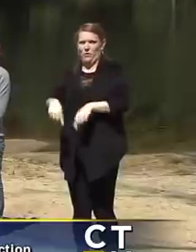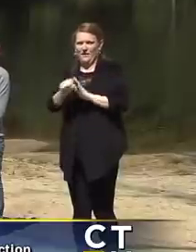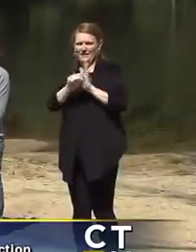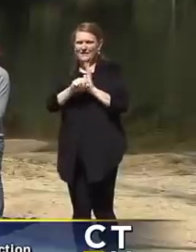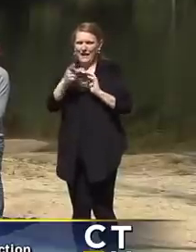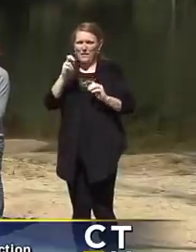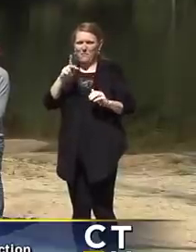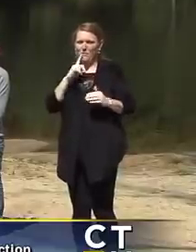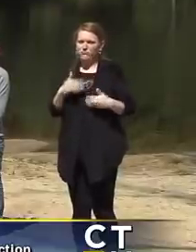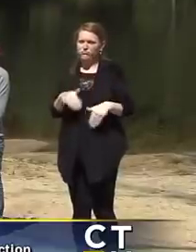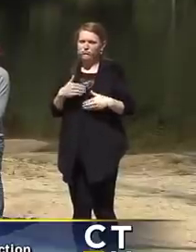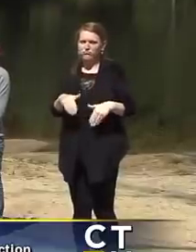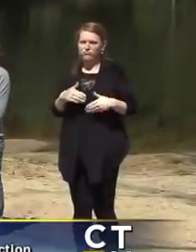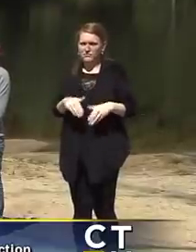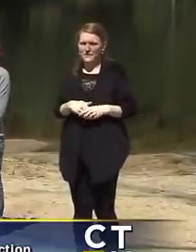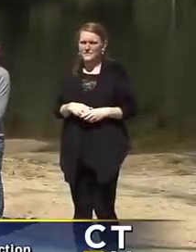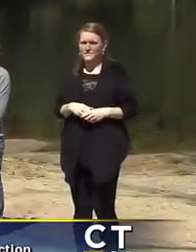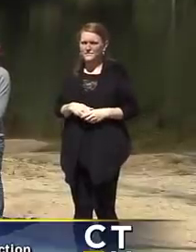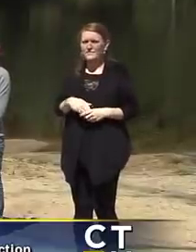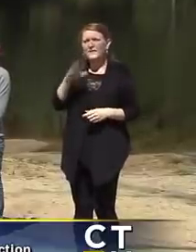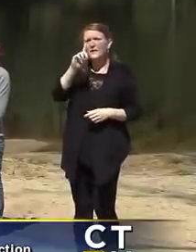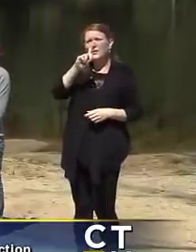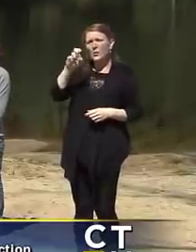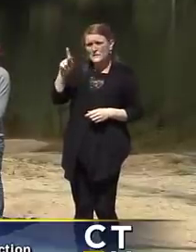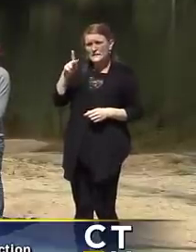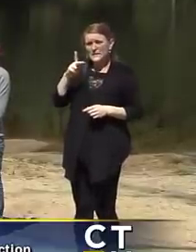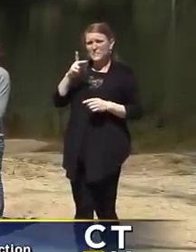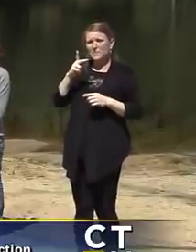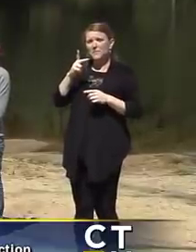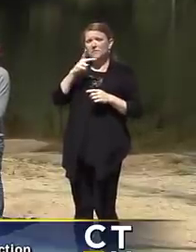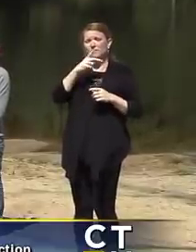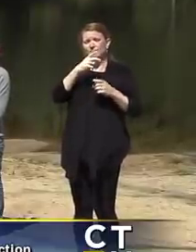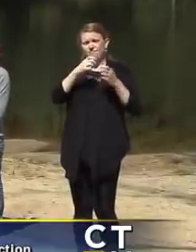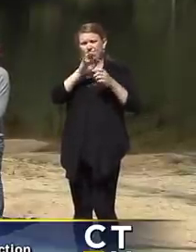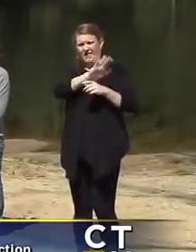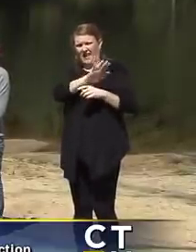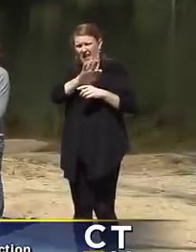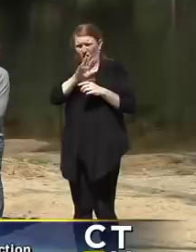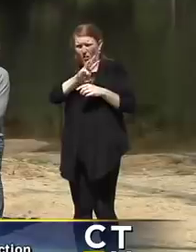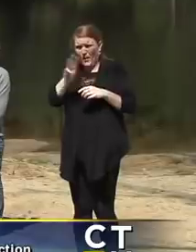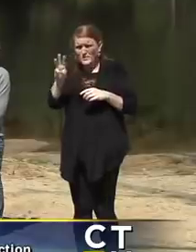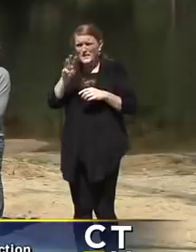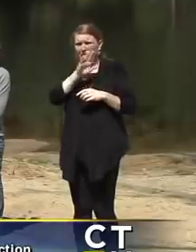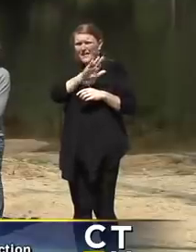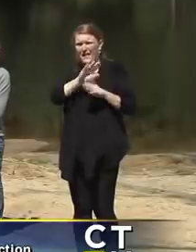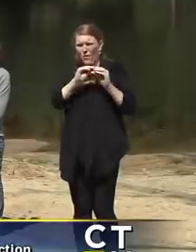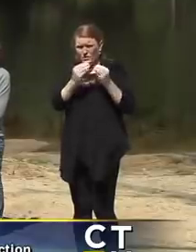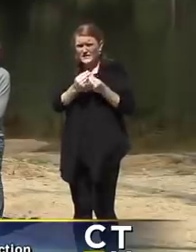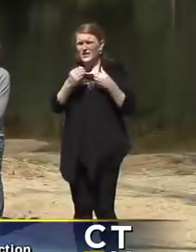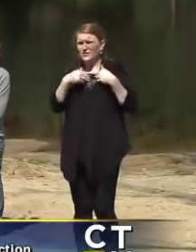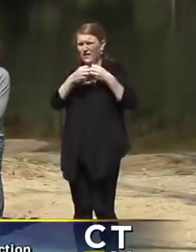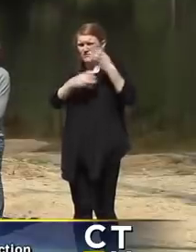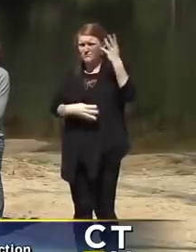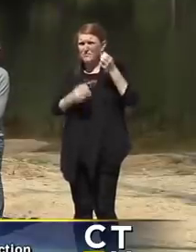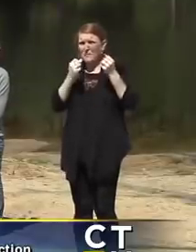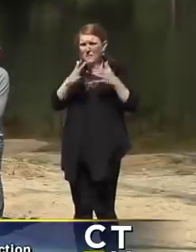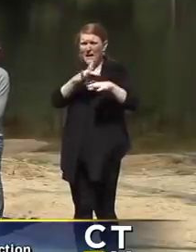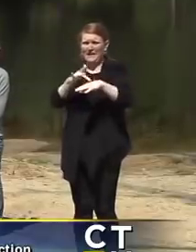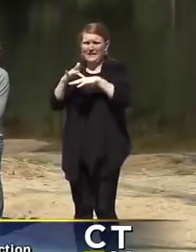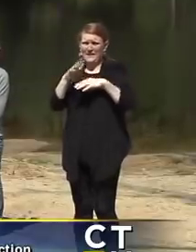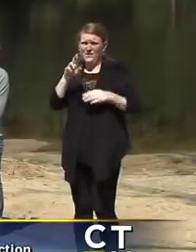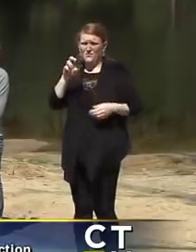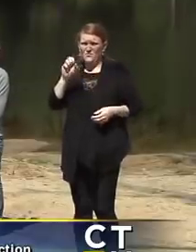has some really great resources. We work very closely with them. It's a wonderful partnership for the Connecticut Forest and Park